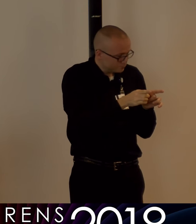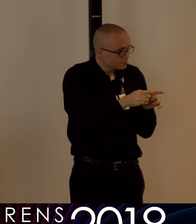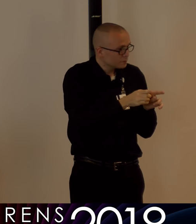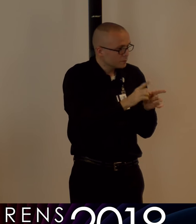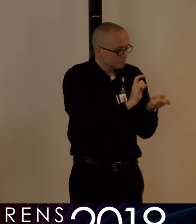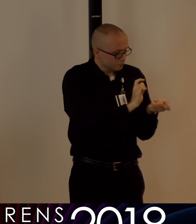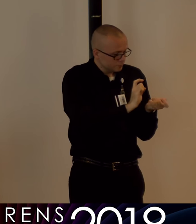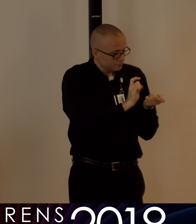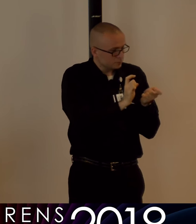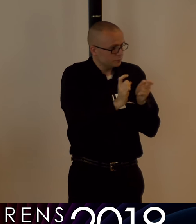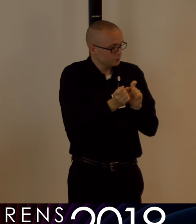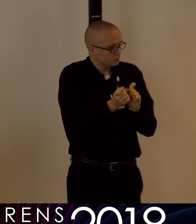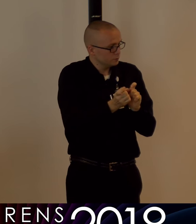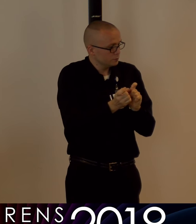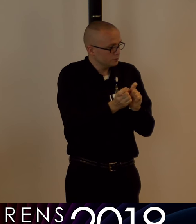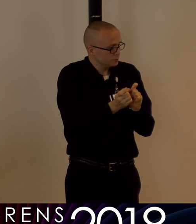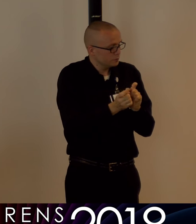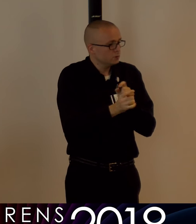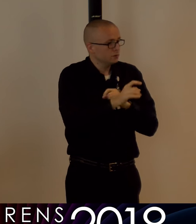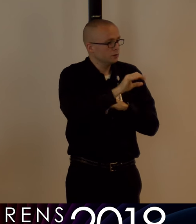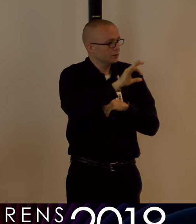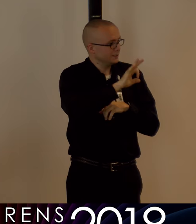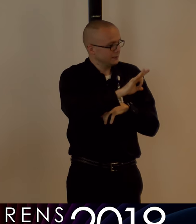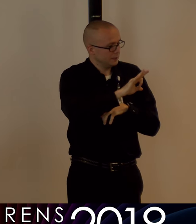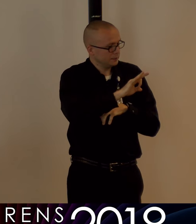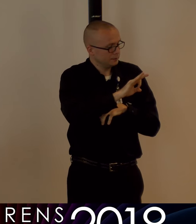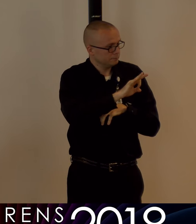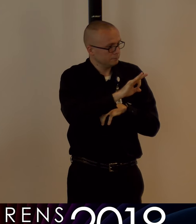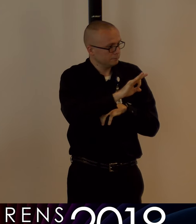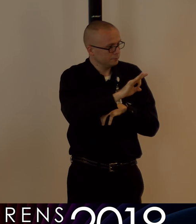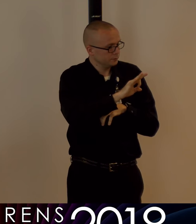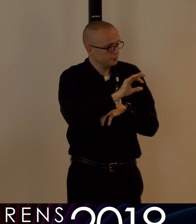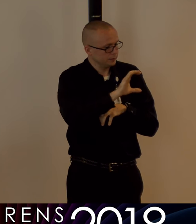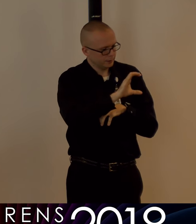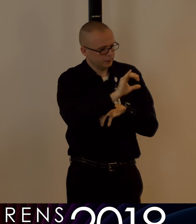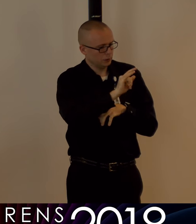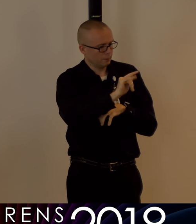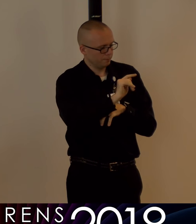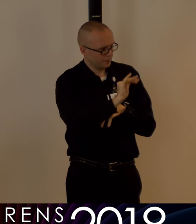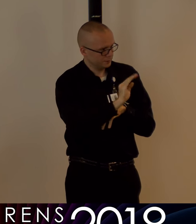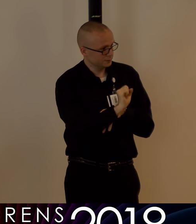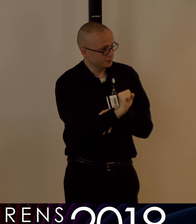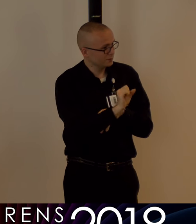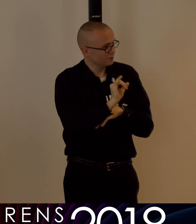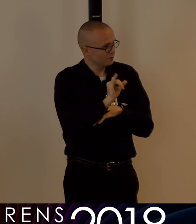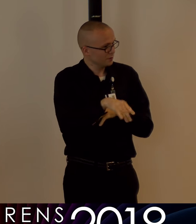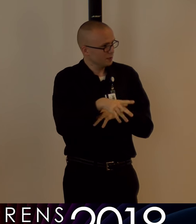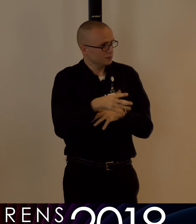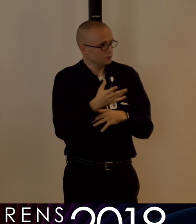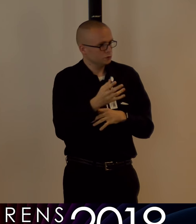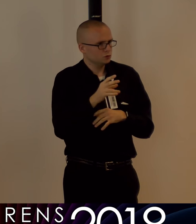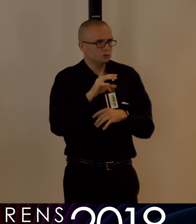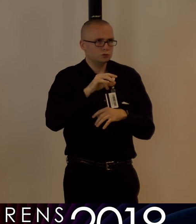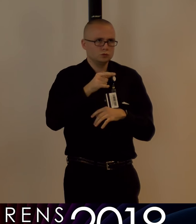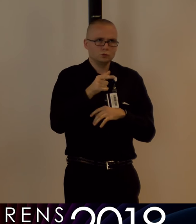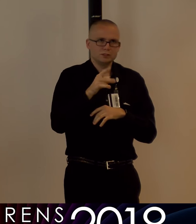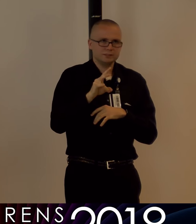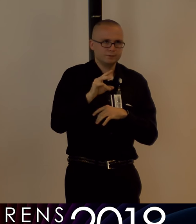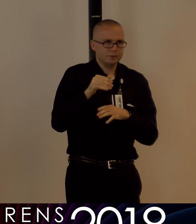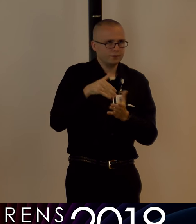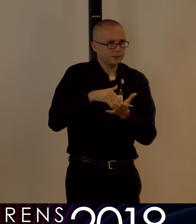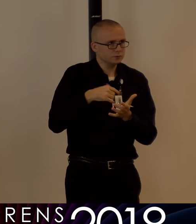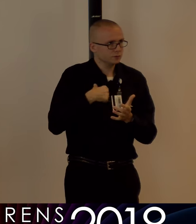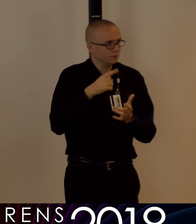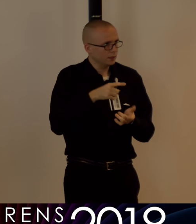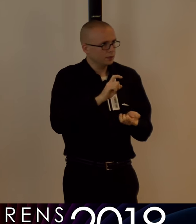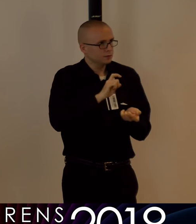gets turned into 9 kilobases of RNA, 27,000 bases of RNA, which gets